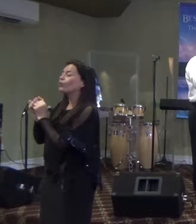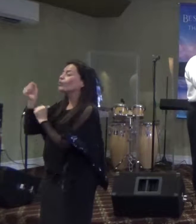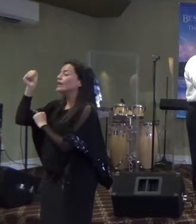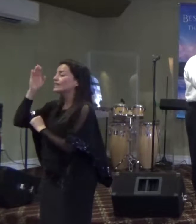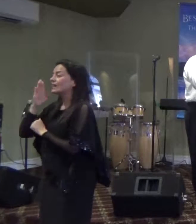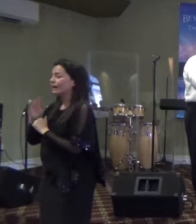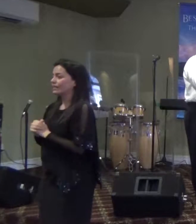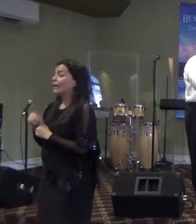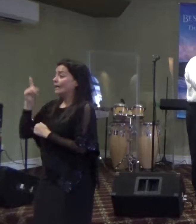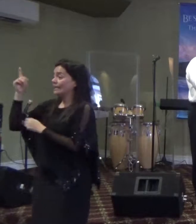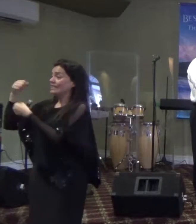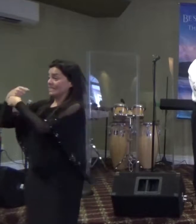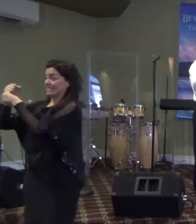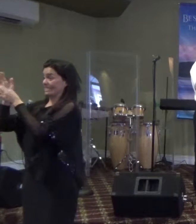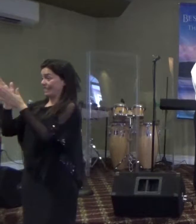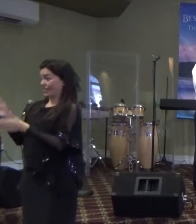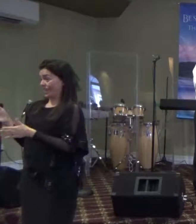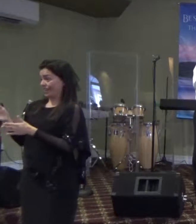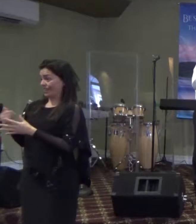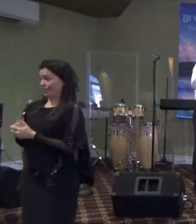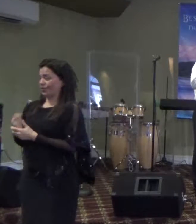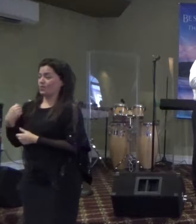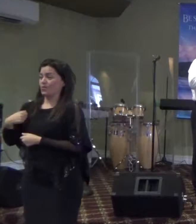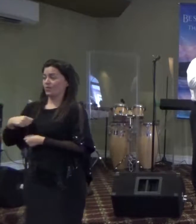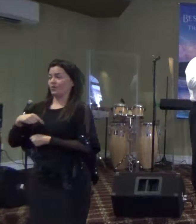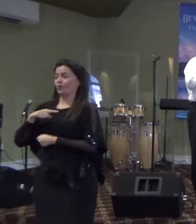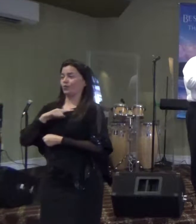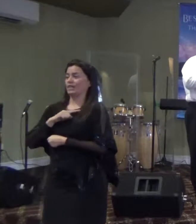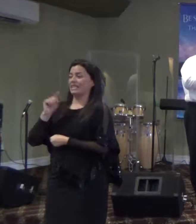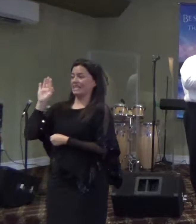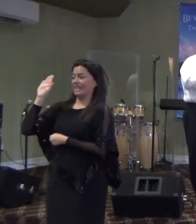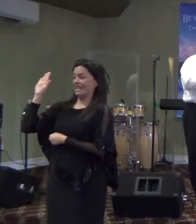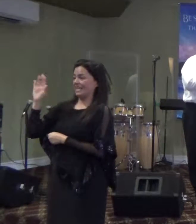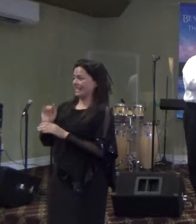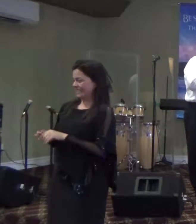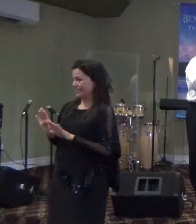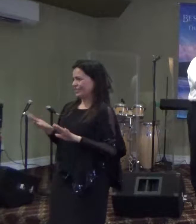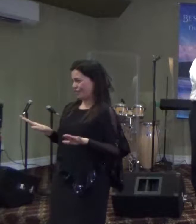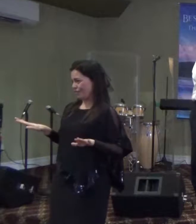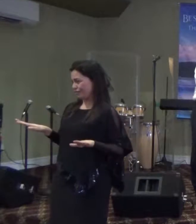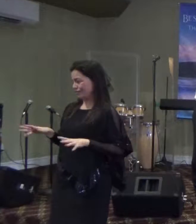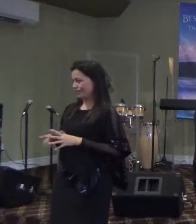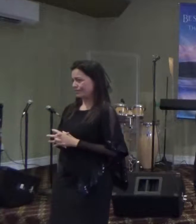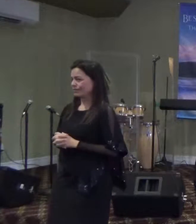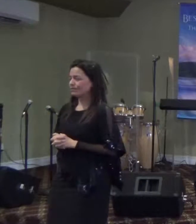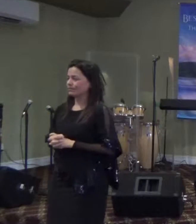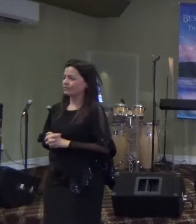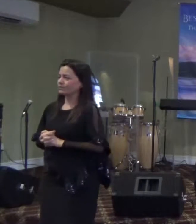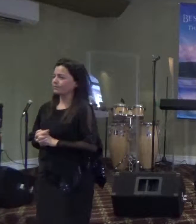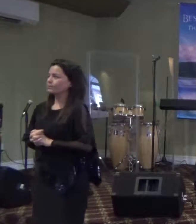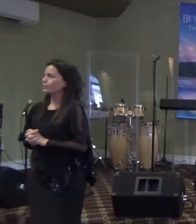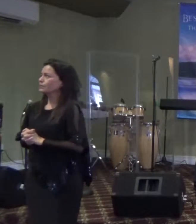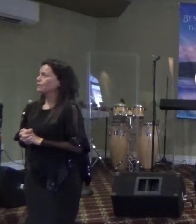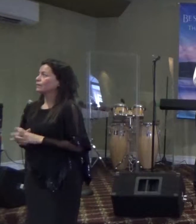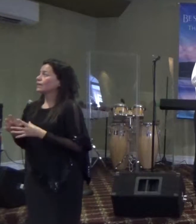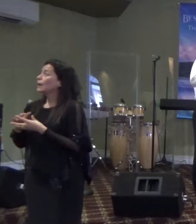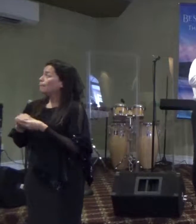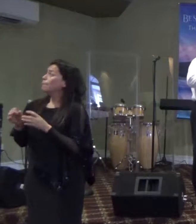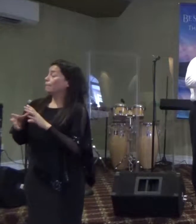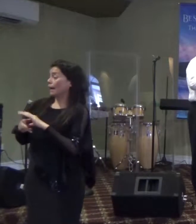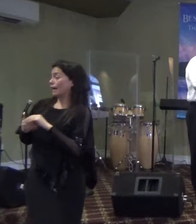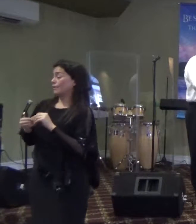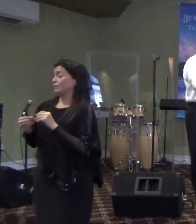and creature. Por eso Eclesiastés capítulo 11 y 12, That's why Ecclesiastes chapter 11 and 12, Salomón le habla